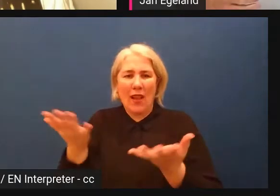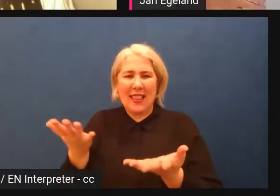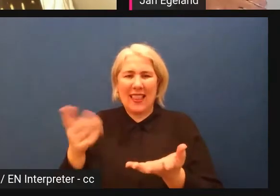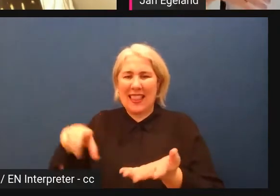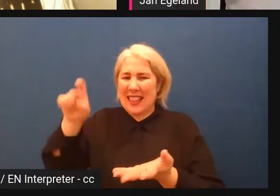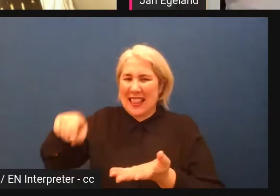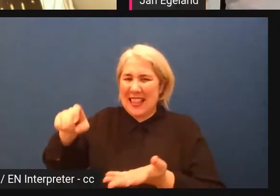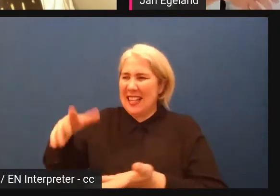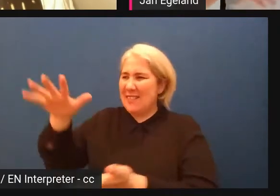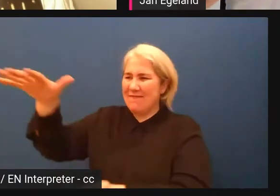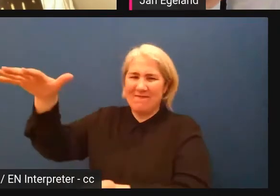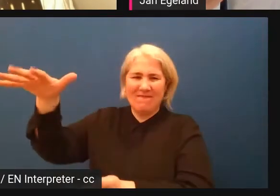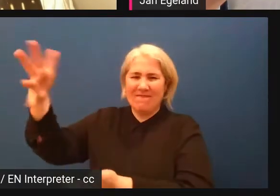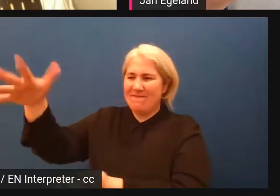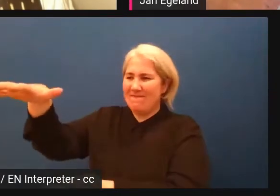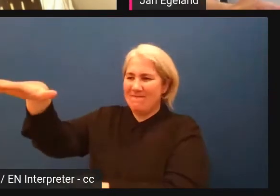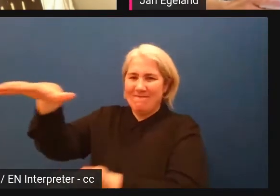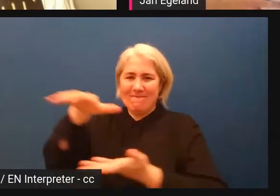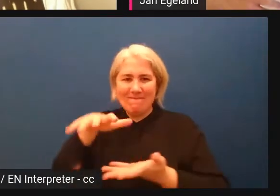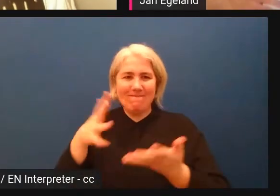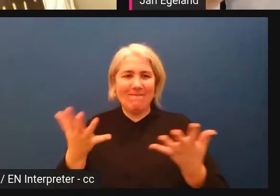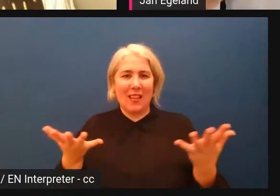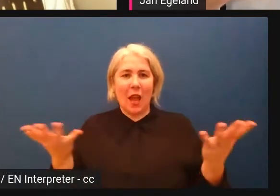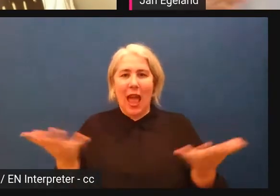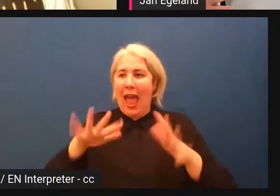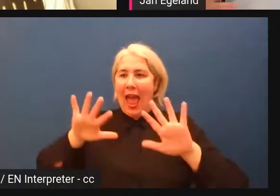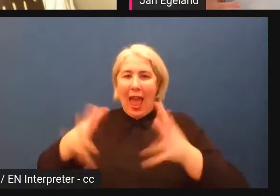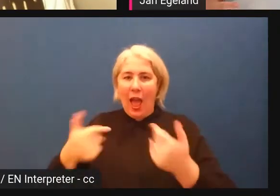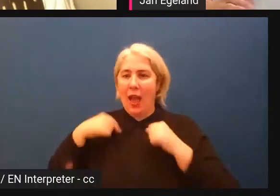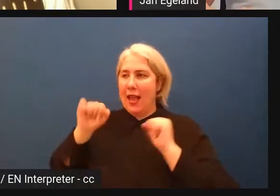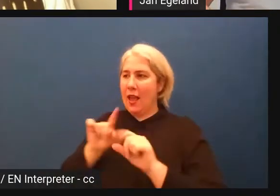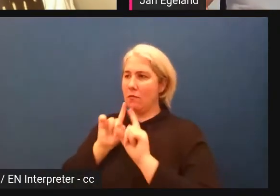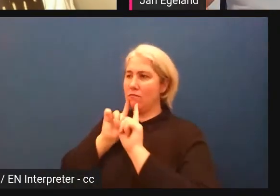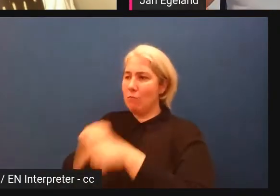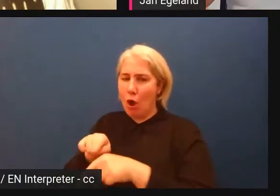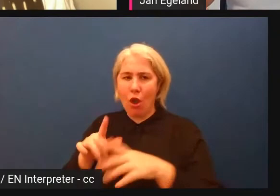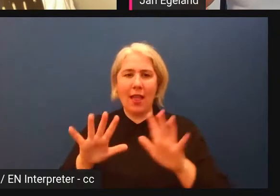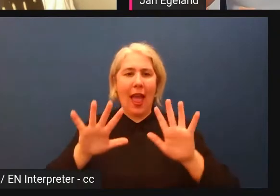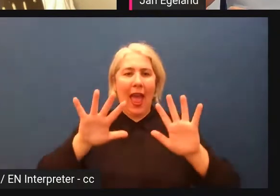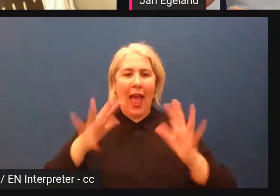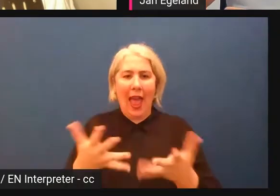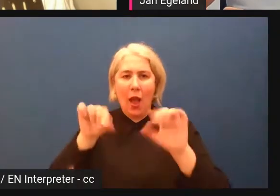humanitarian overviews and the common humanitarian response plans. They are better.